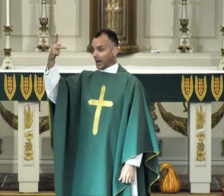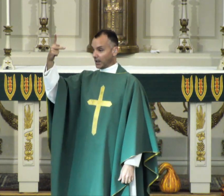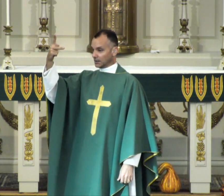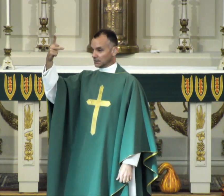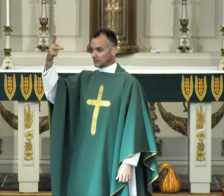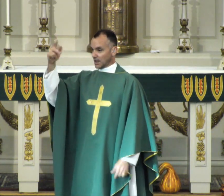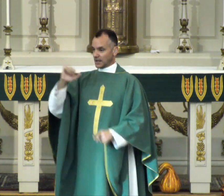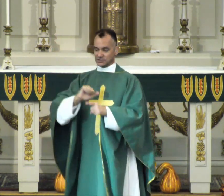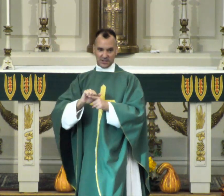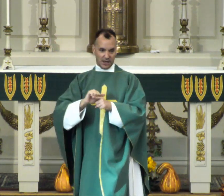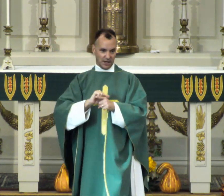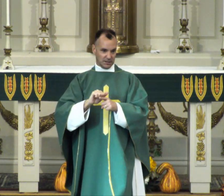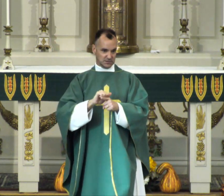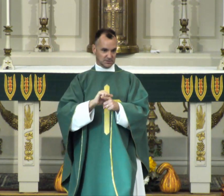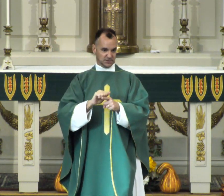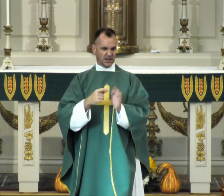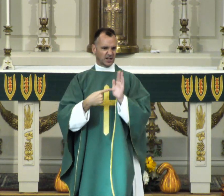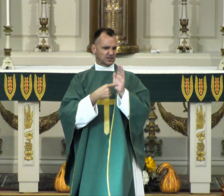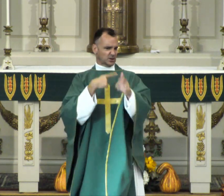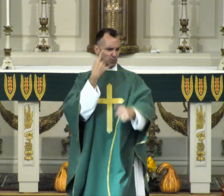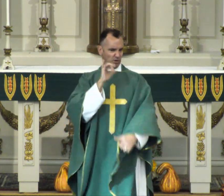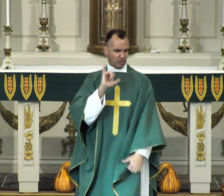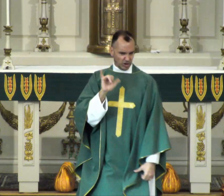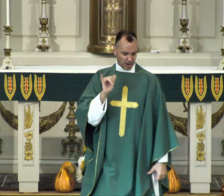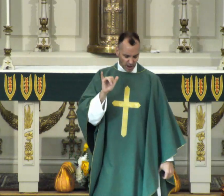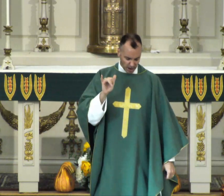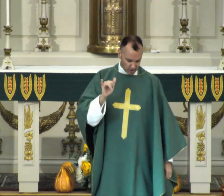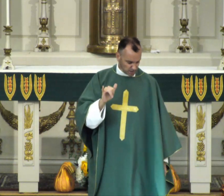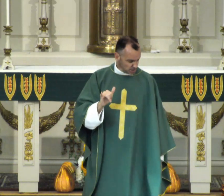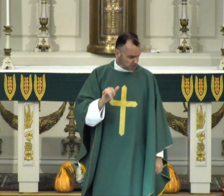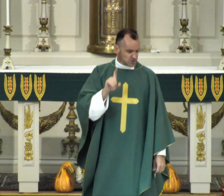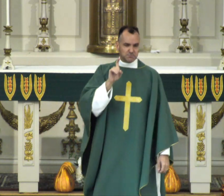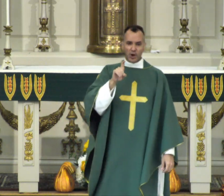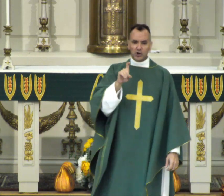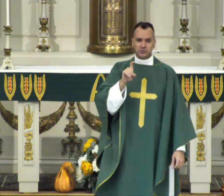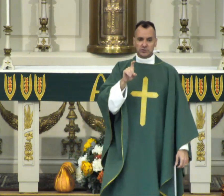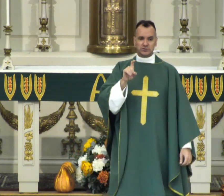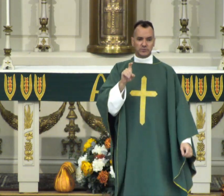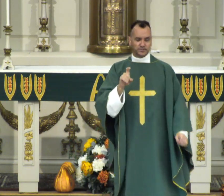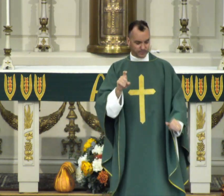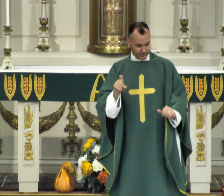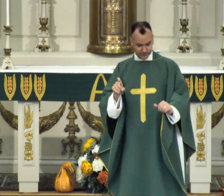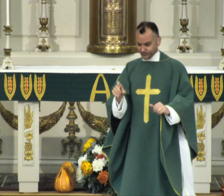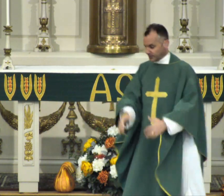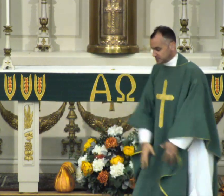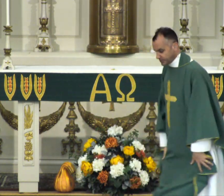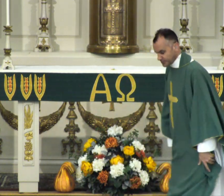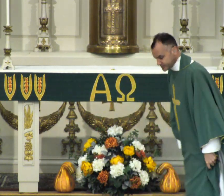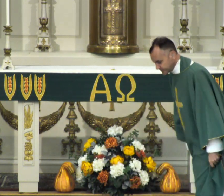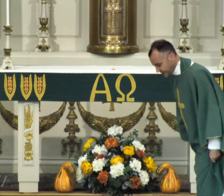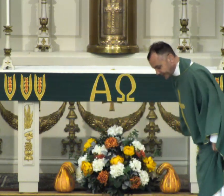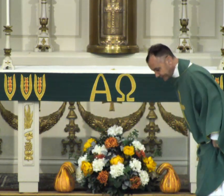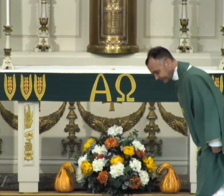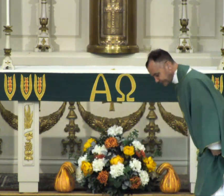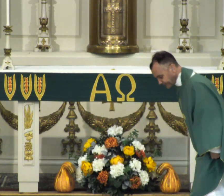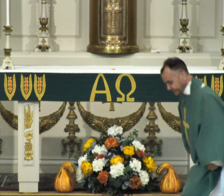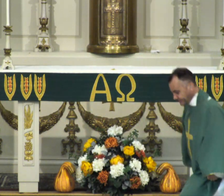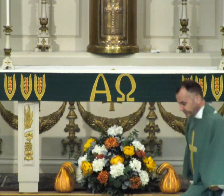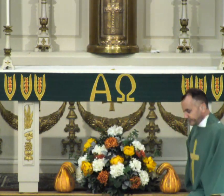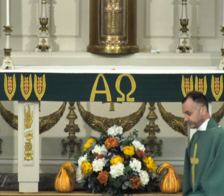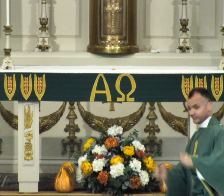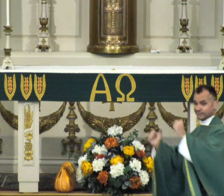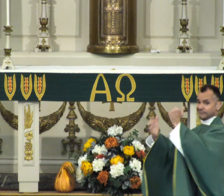our exercises in CrossFit, which is they're called planks. So I'm going to show you what it looks like. Don't try this at home.